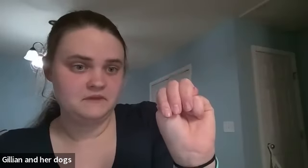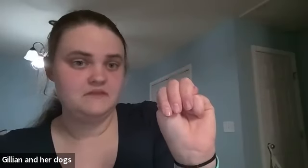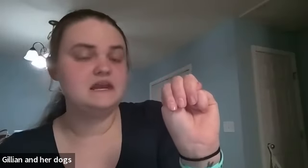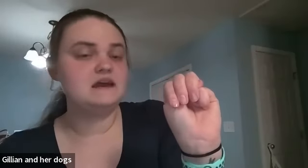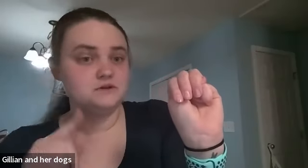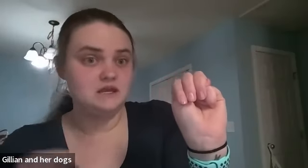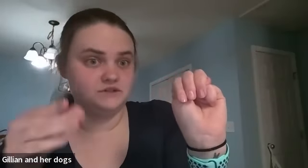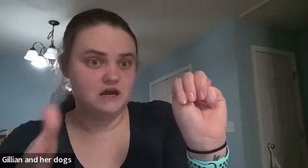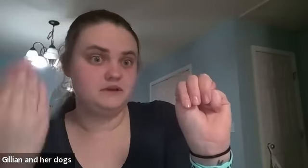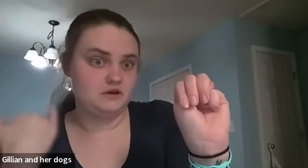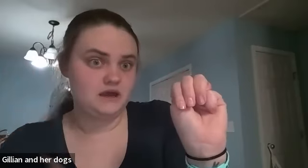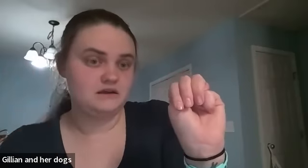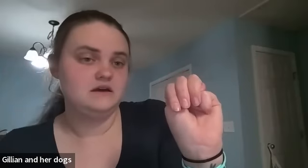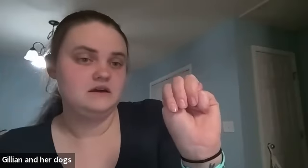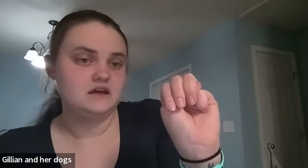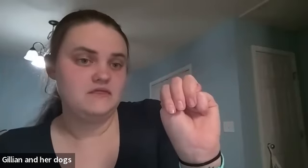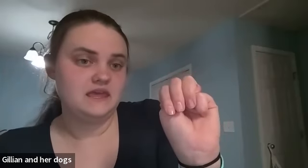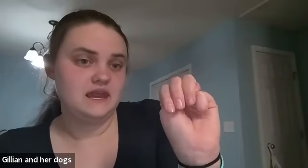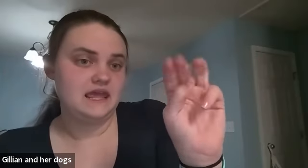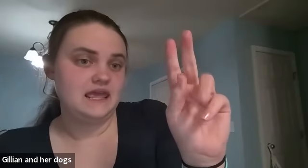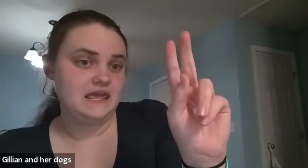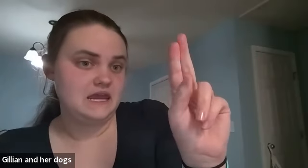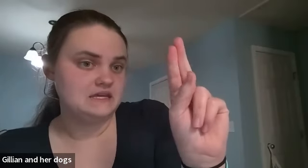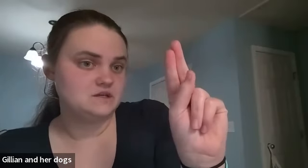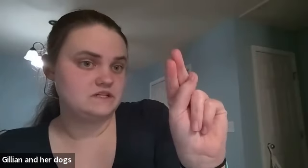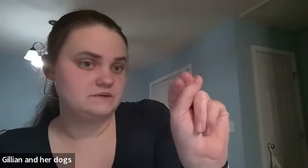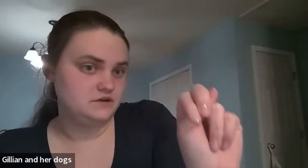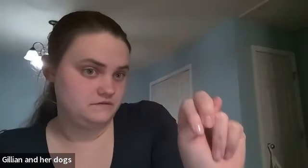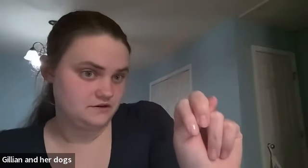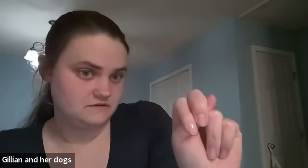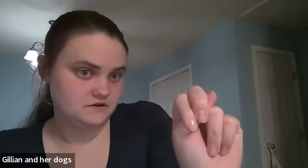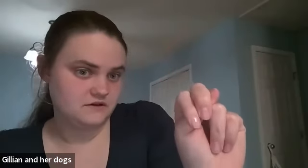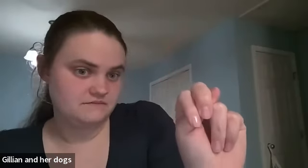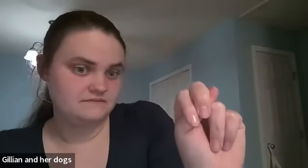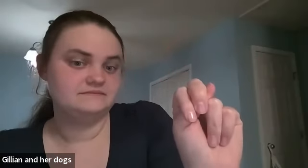And then after N, we'll stop and go back. And then N is going to be 2 fingers over your thumb.